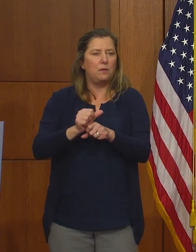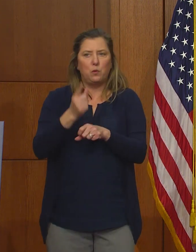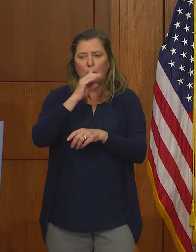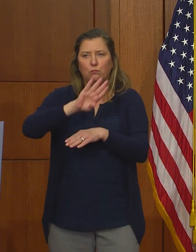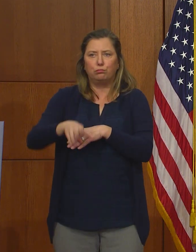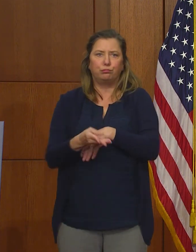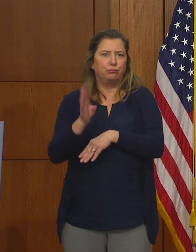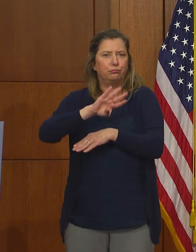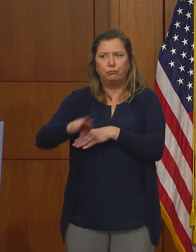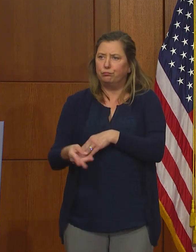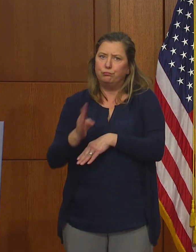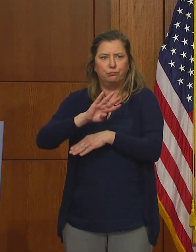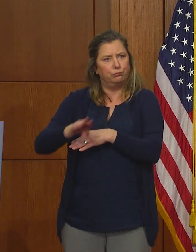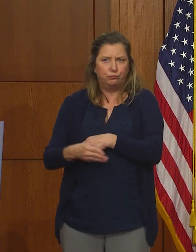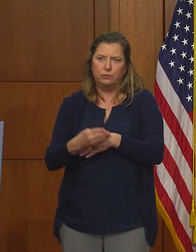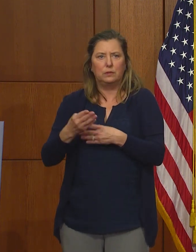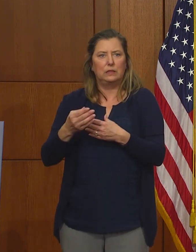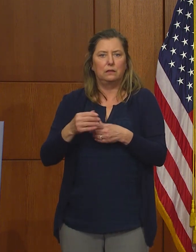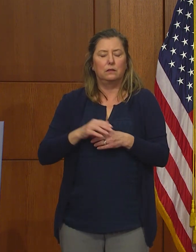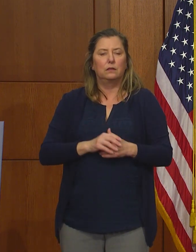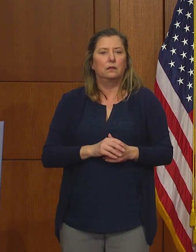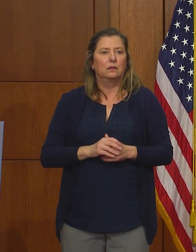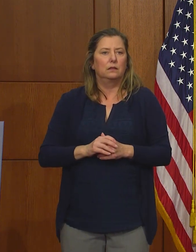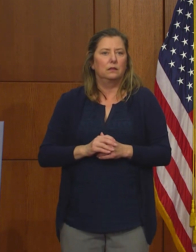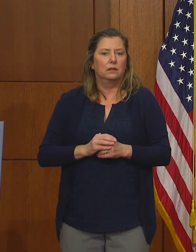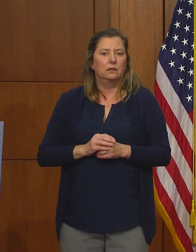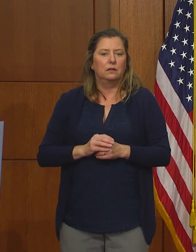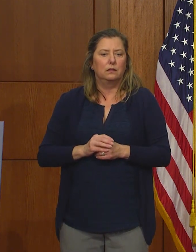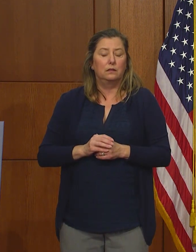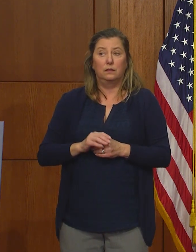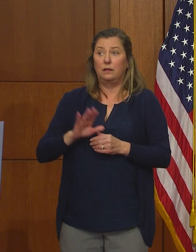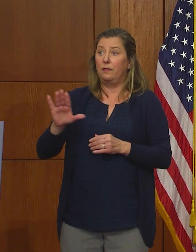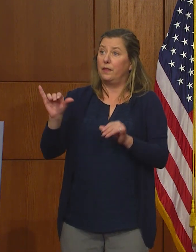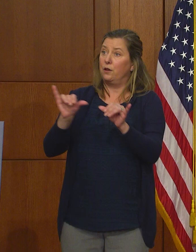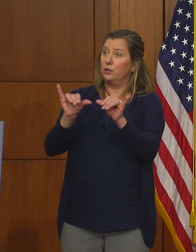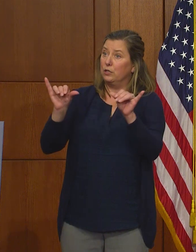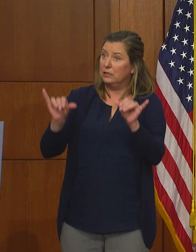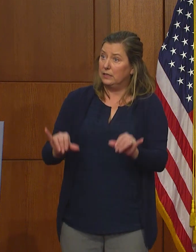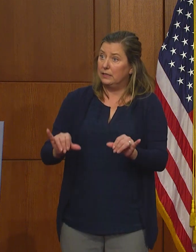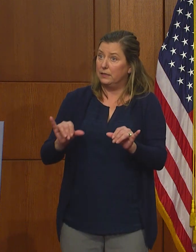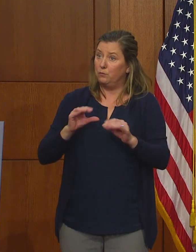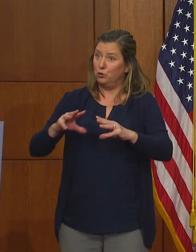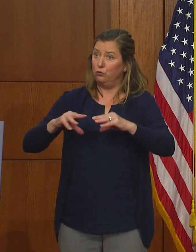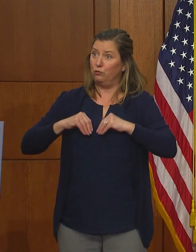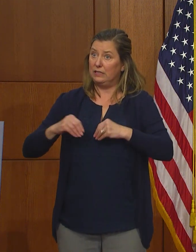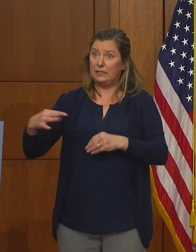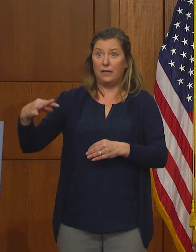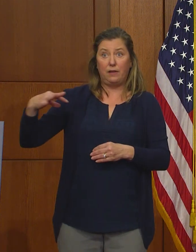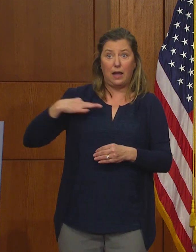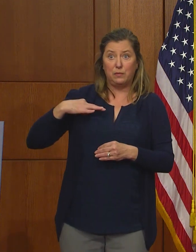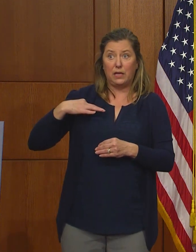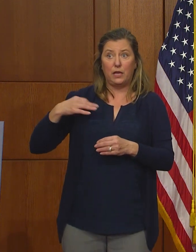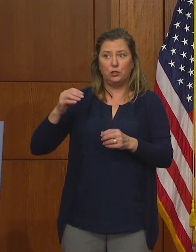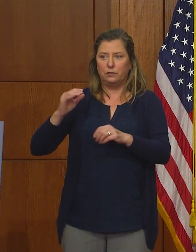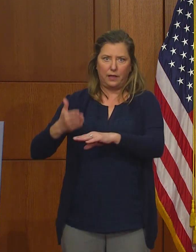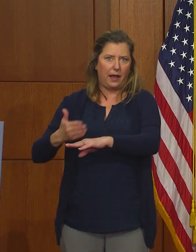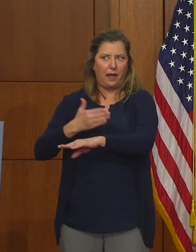clock. They've updated their system that they take these applications through.